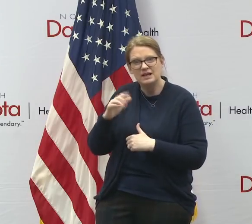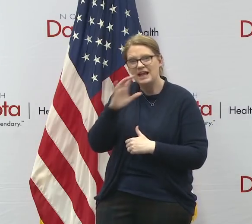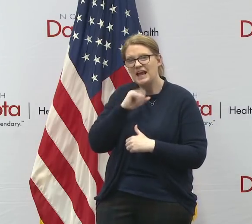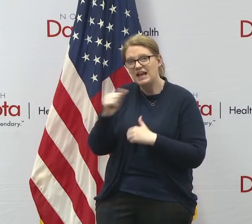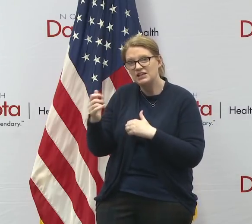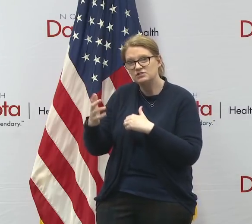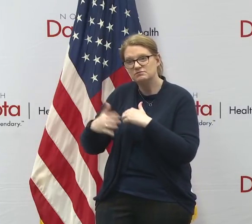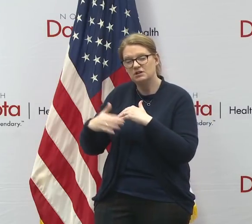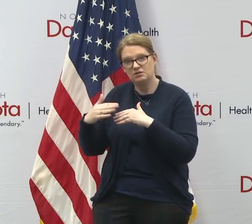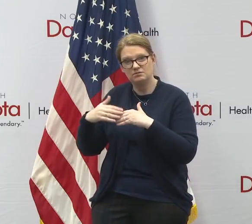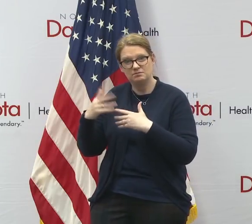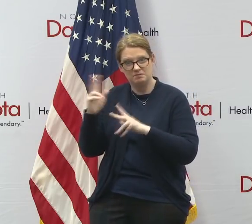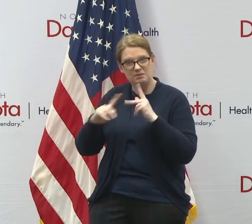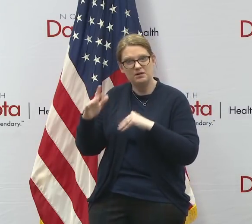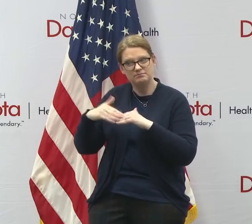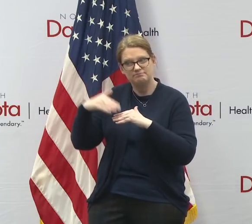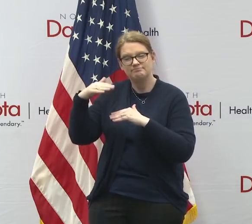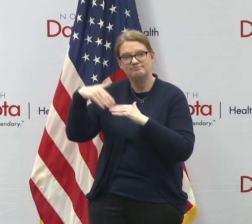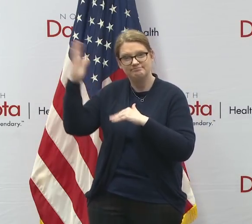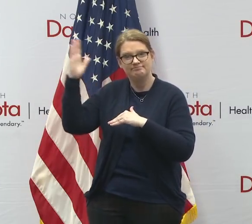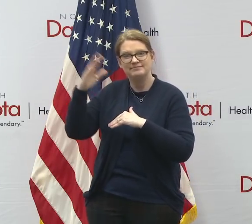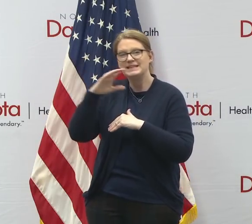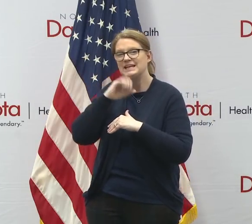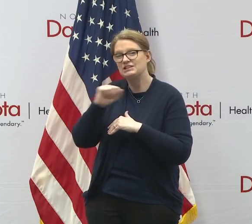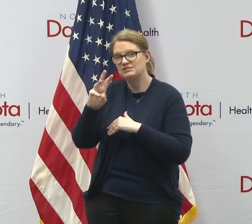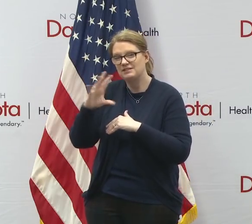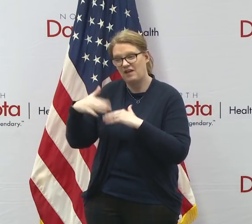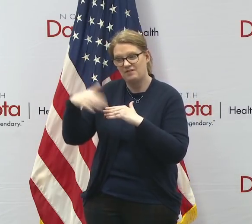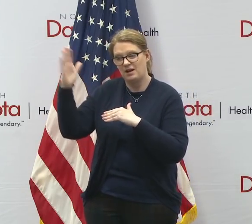with underlying conditions. So again, we're